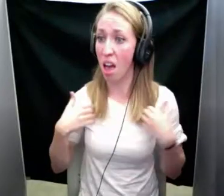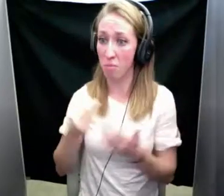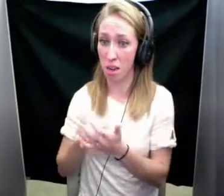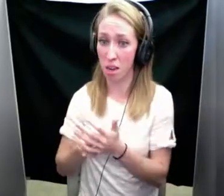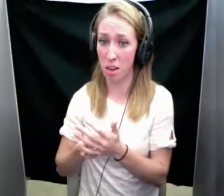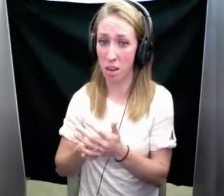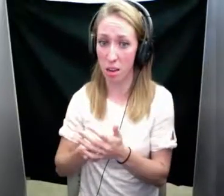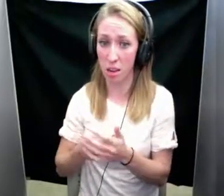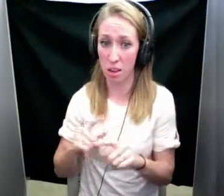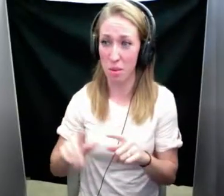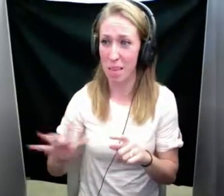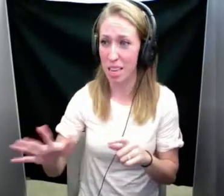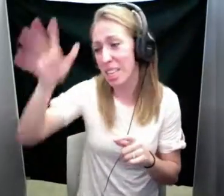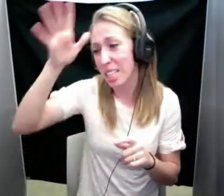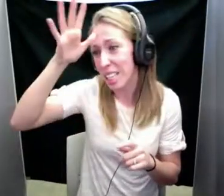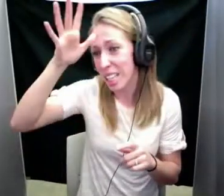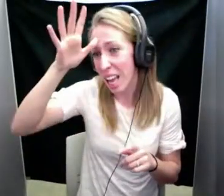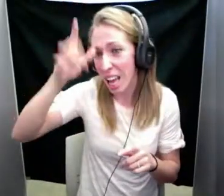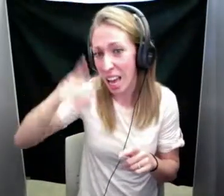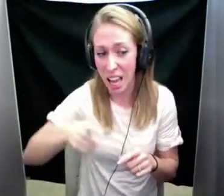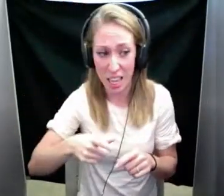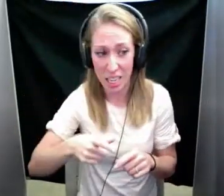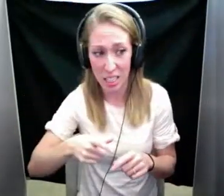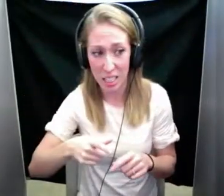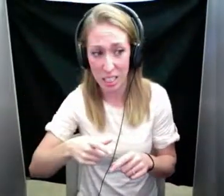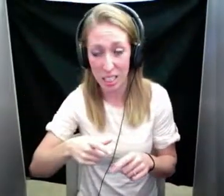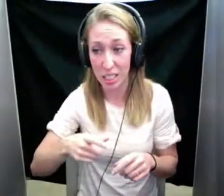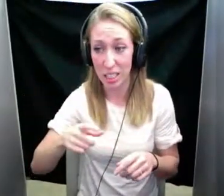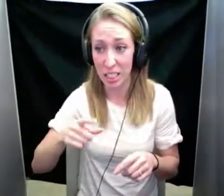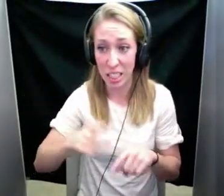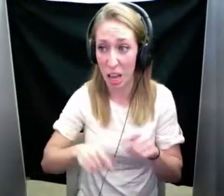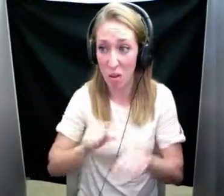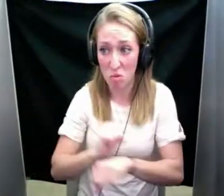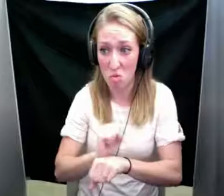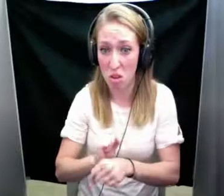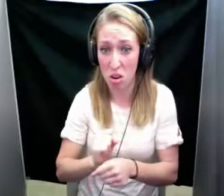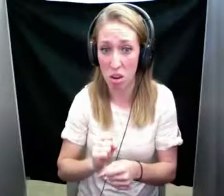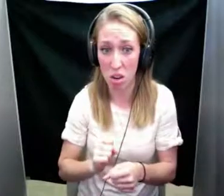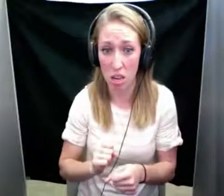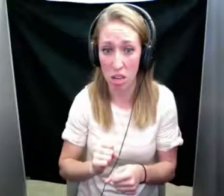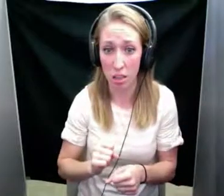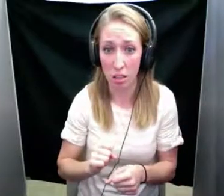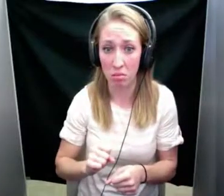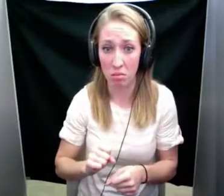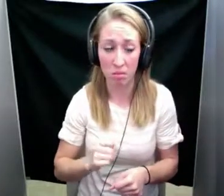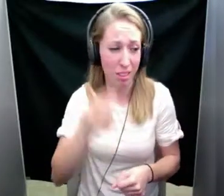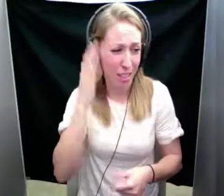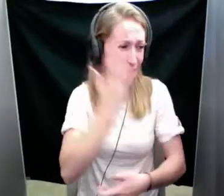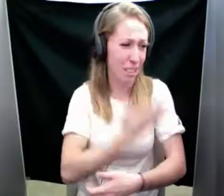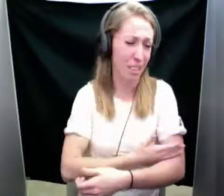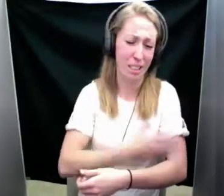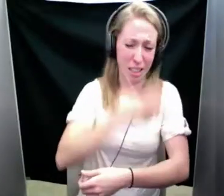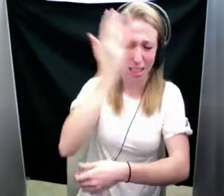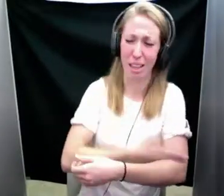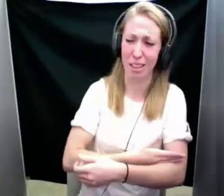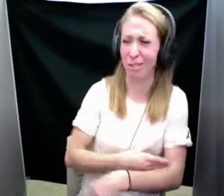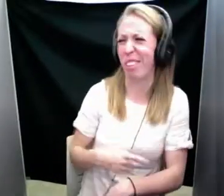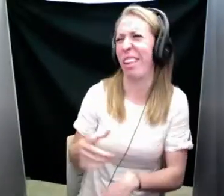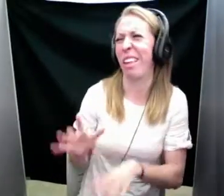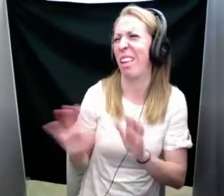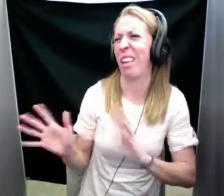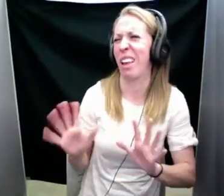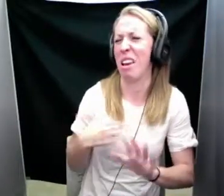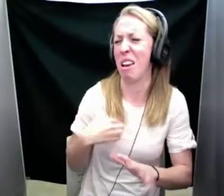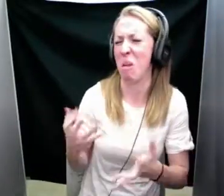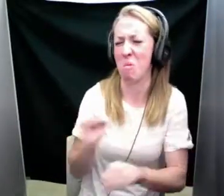you're not that old, you'll get better in no time. We don't want to chop down trees, there's too much work, it's boring, and besides, there's trolls